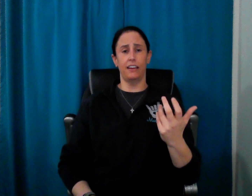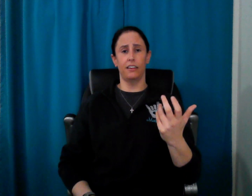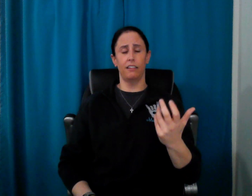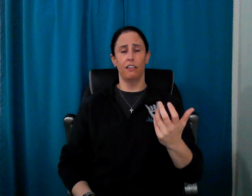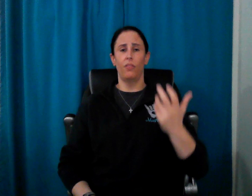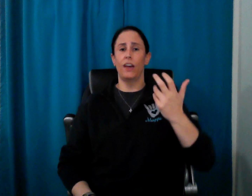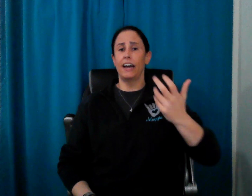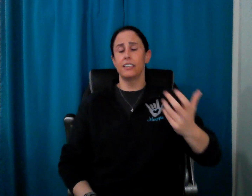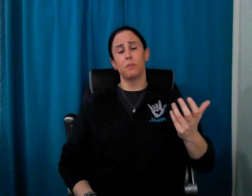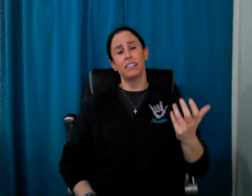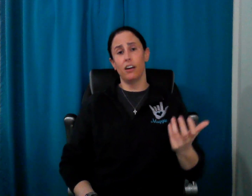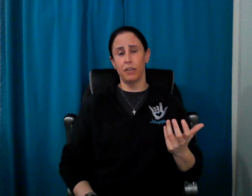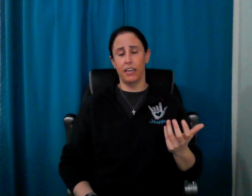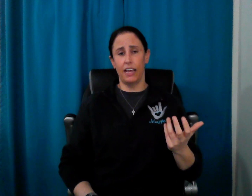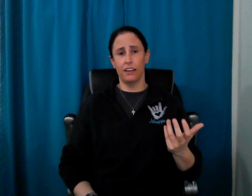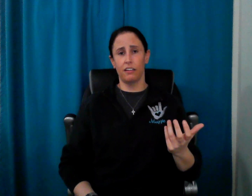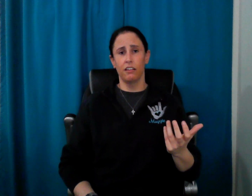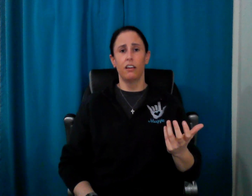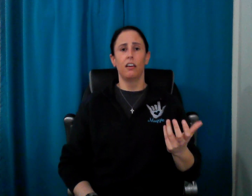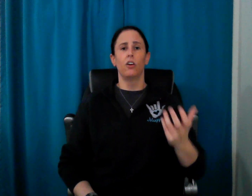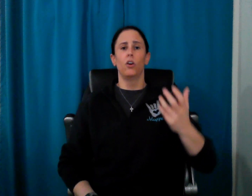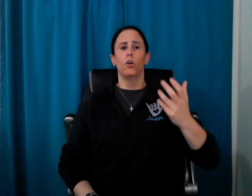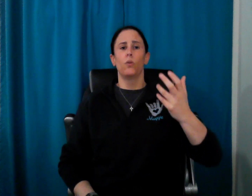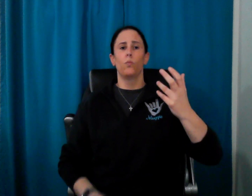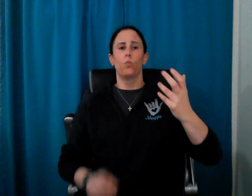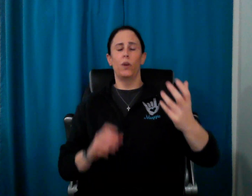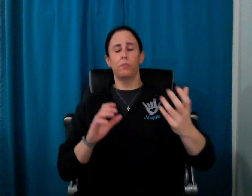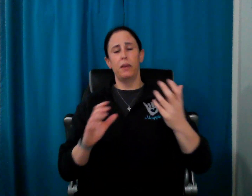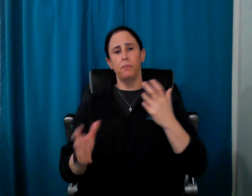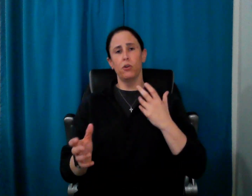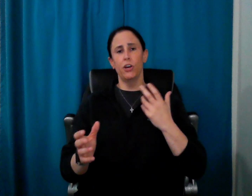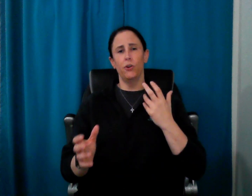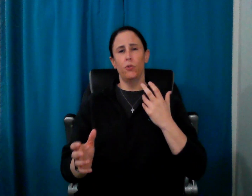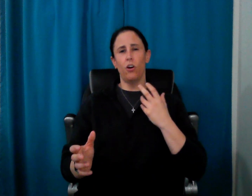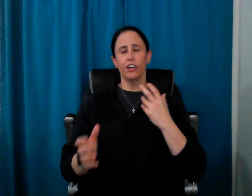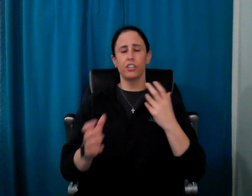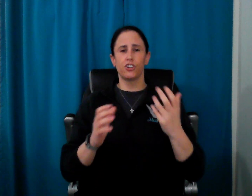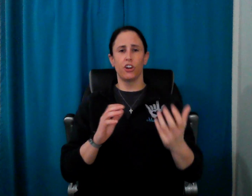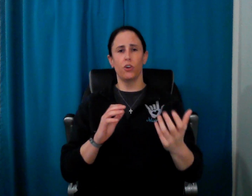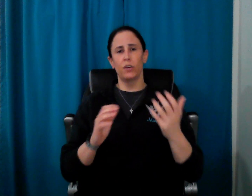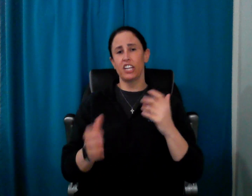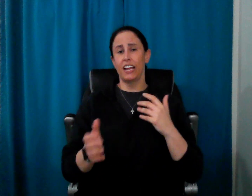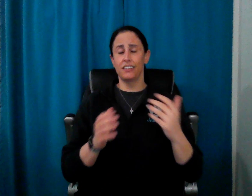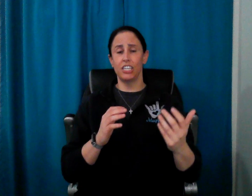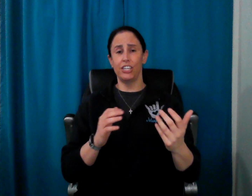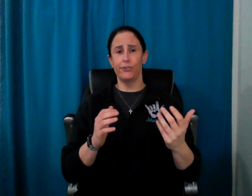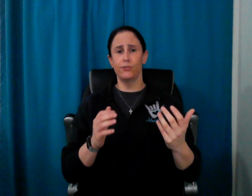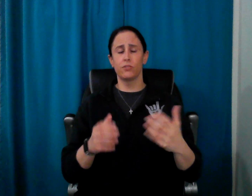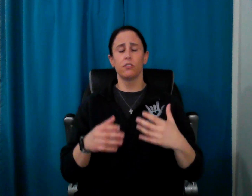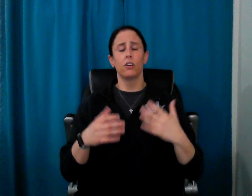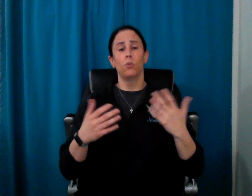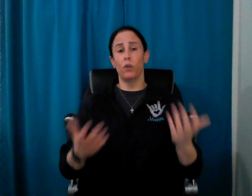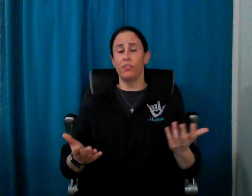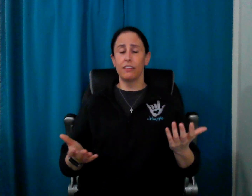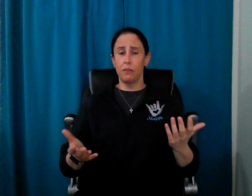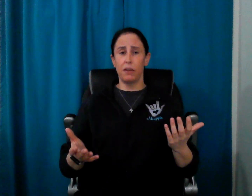left-handed. That is my dominant hand. With people who aren't sure which hand to use, one thing that might